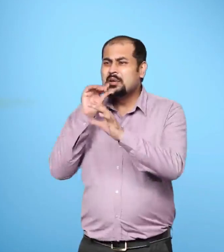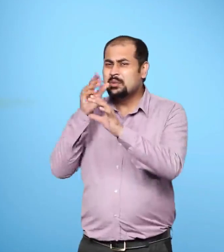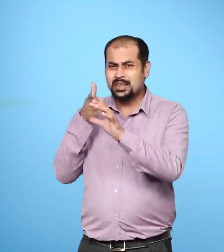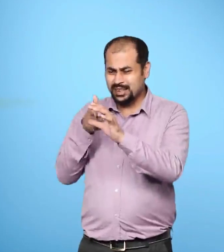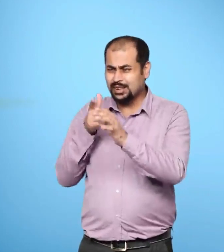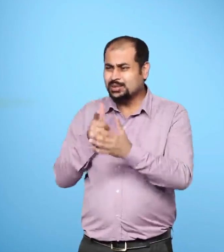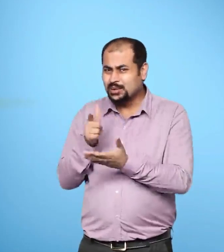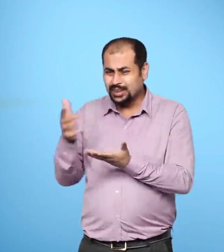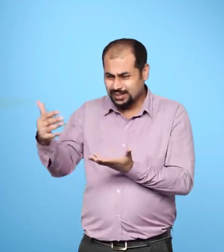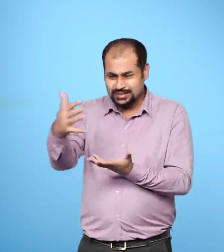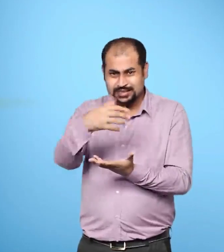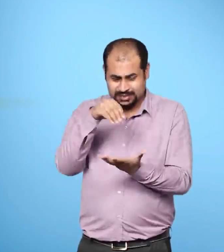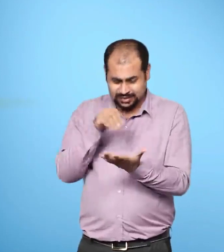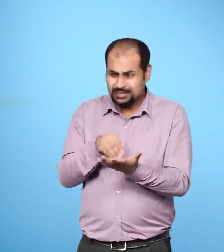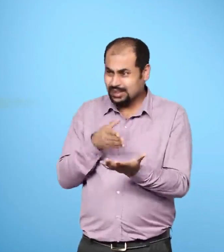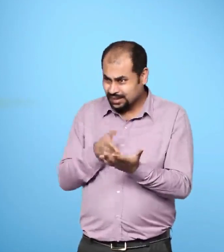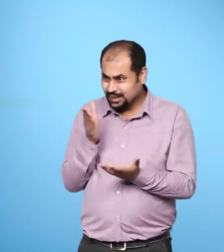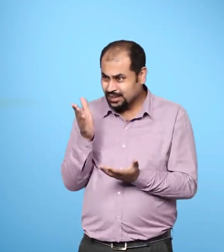"What? With a flute?"